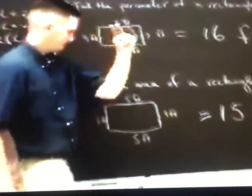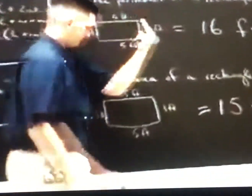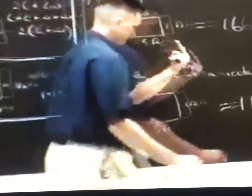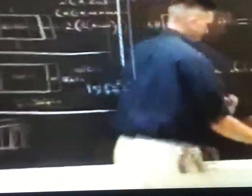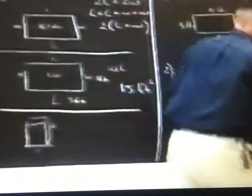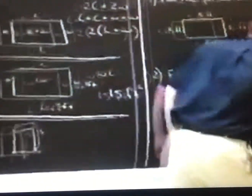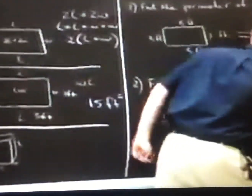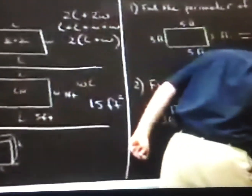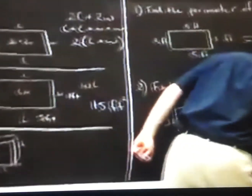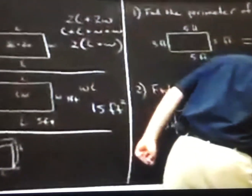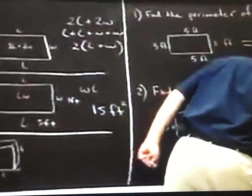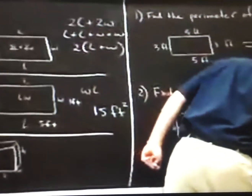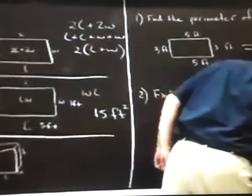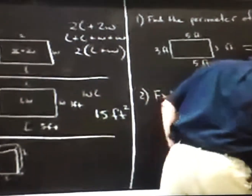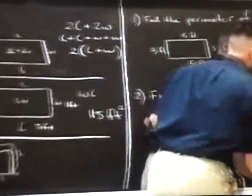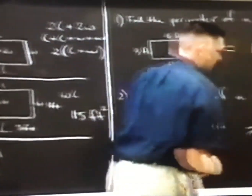Thank you. Yes. Squared.